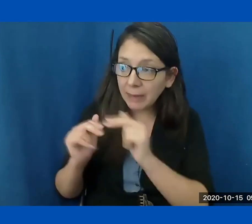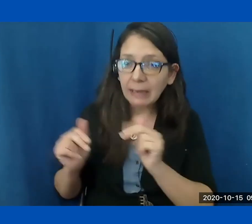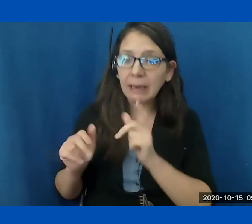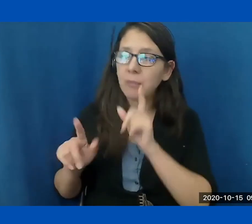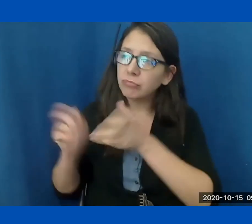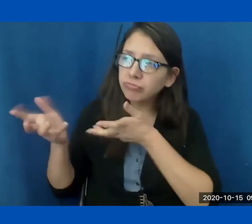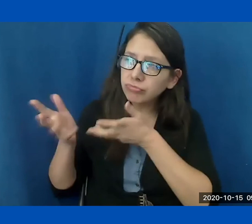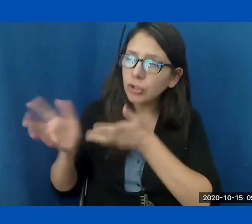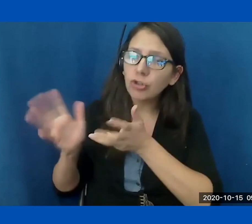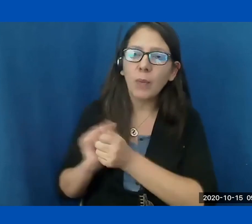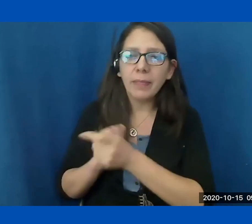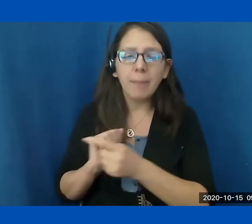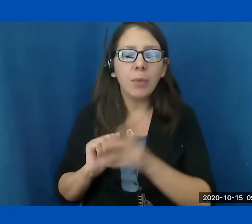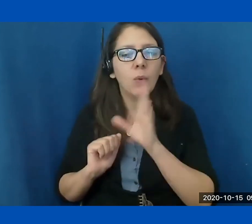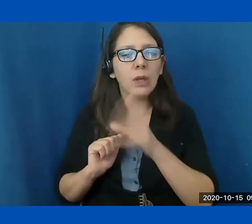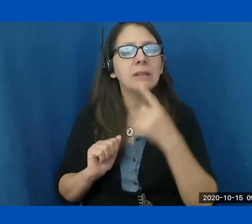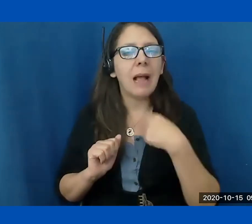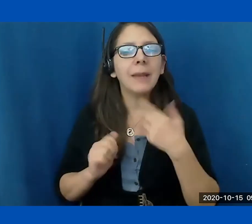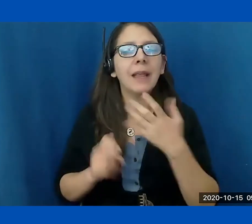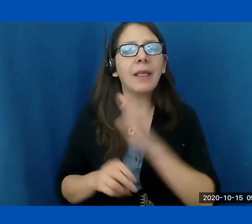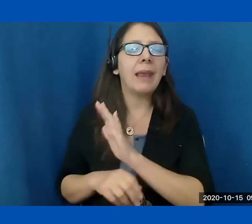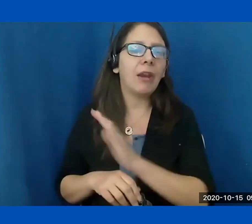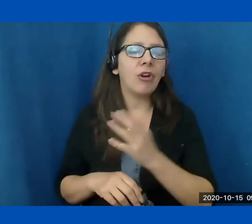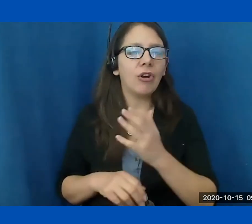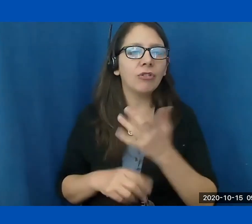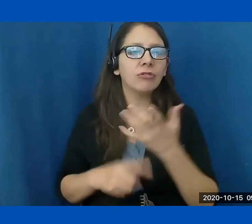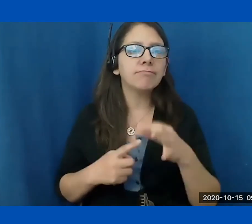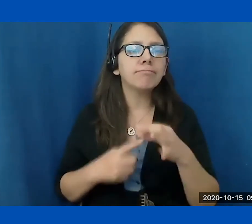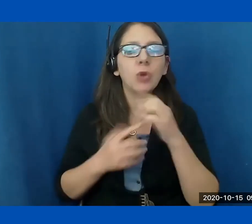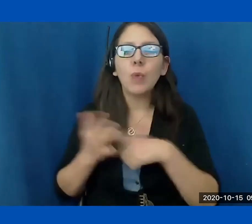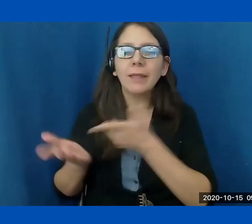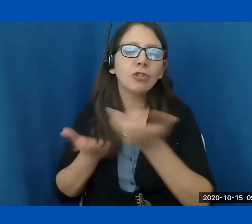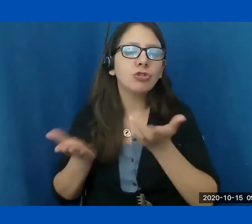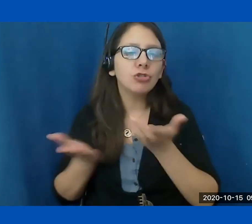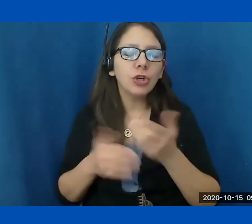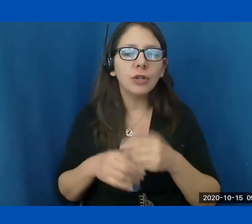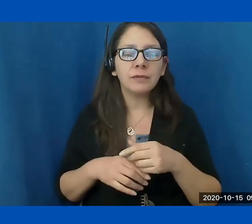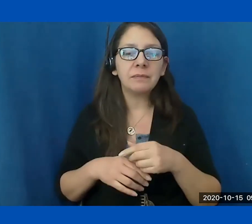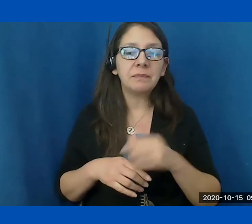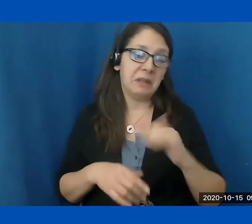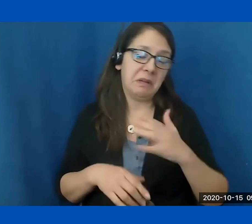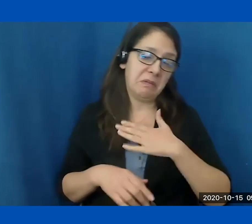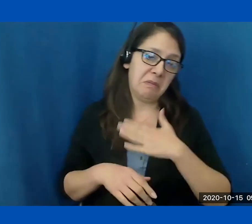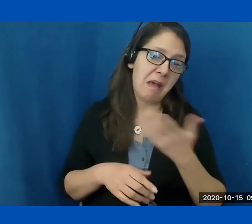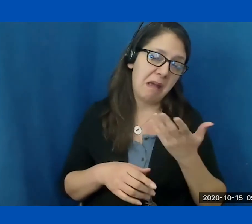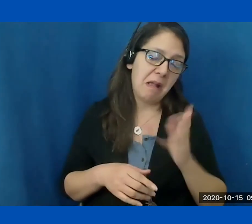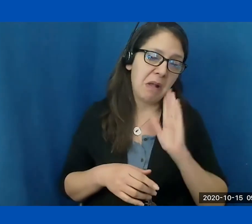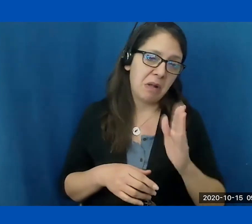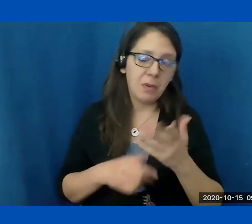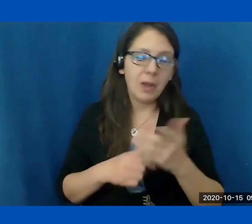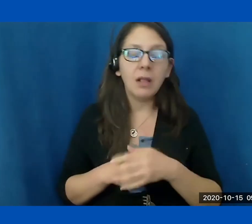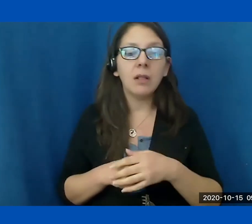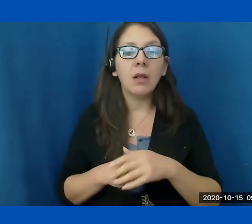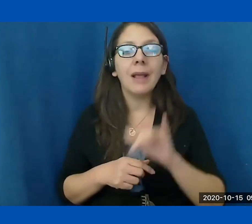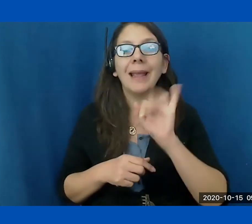kind of tell me what they've got. So that's how I handle it. And even when I will go up to the counters, I kind of try